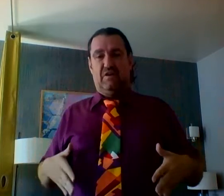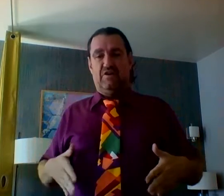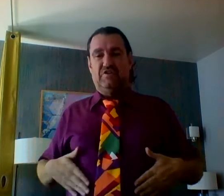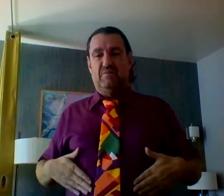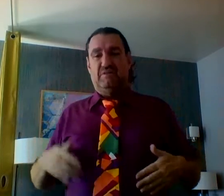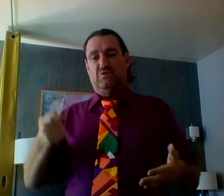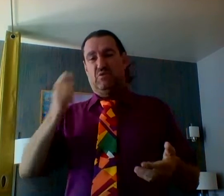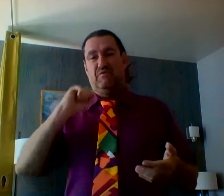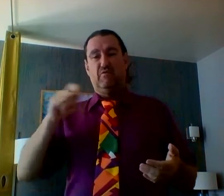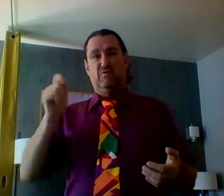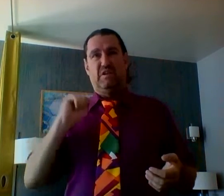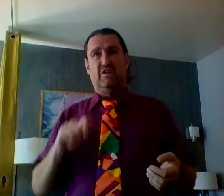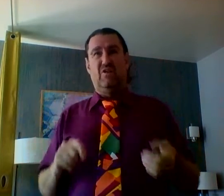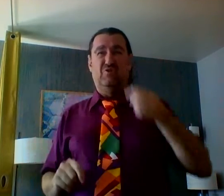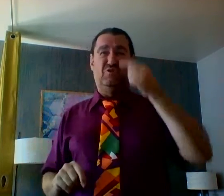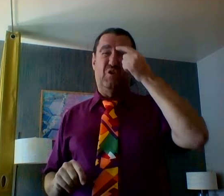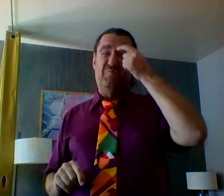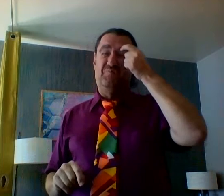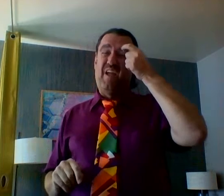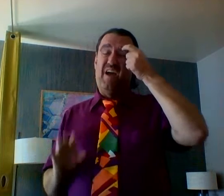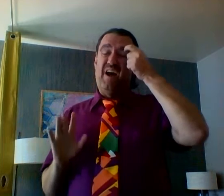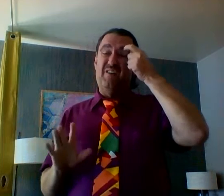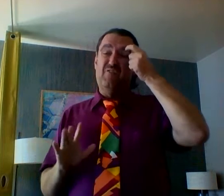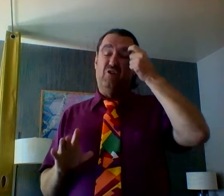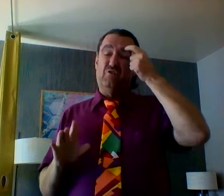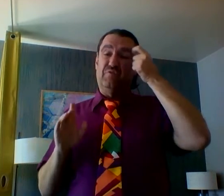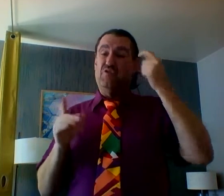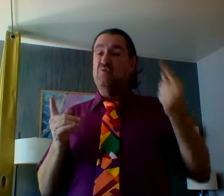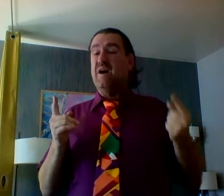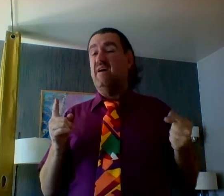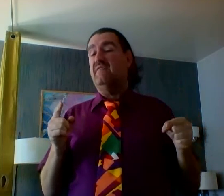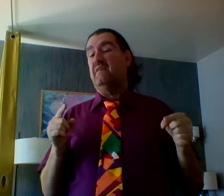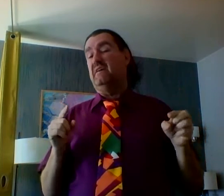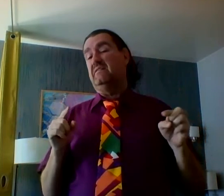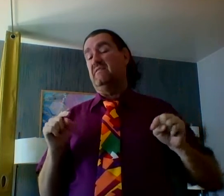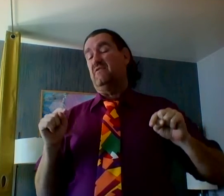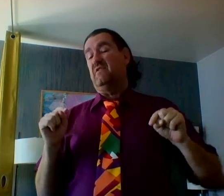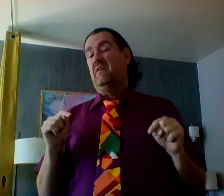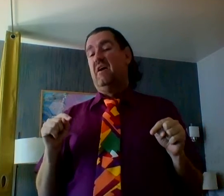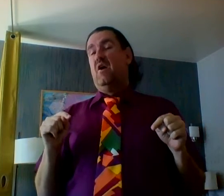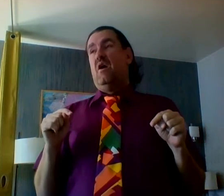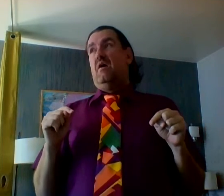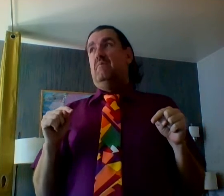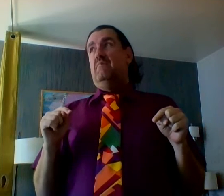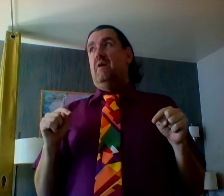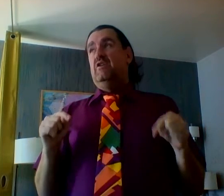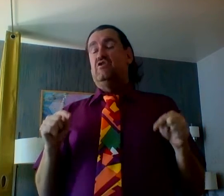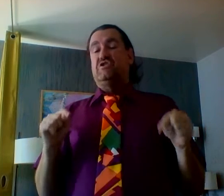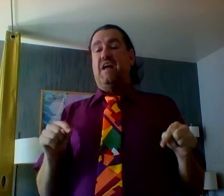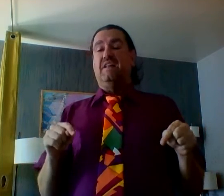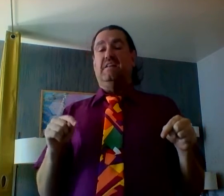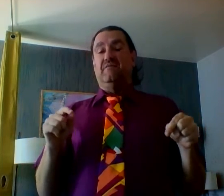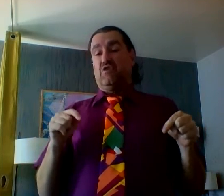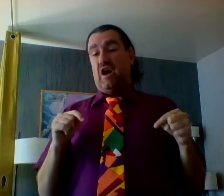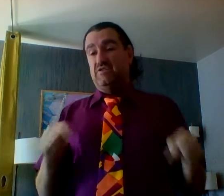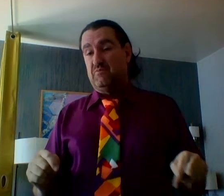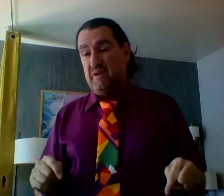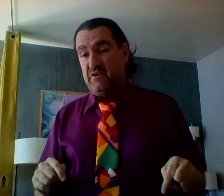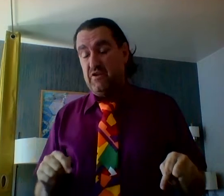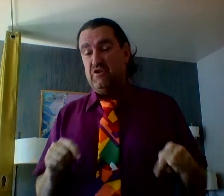our stomach is where the food's going to go. So I don't know. So if you have a different understanding of your eyes are bigger than your